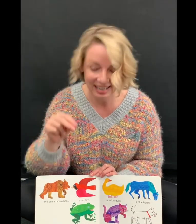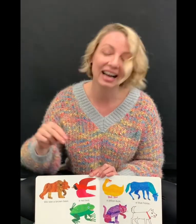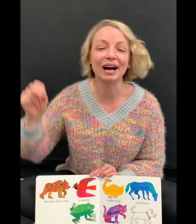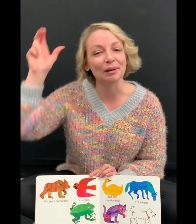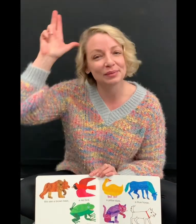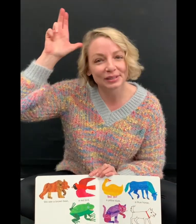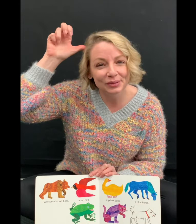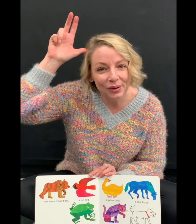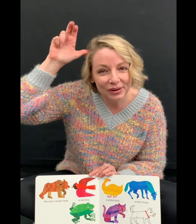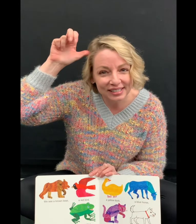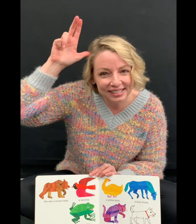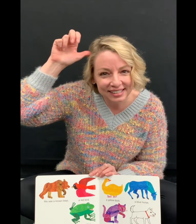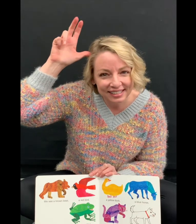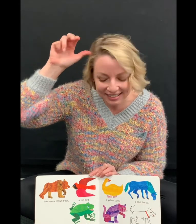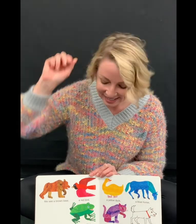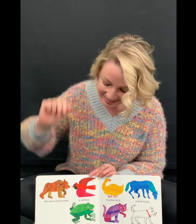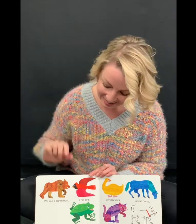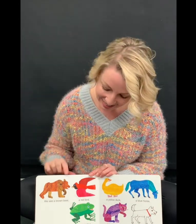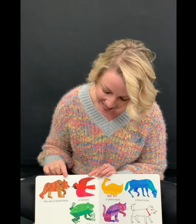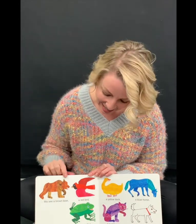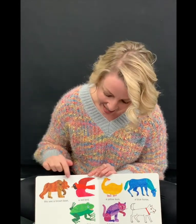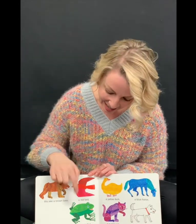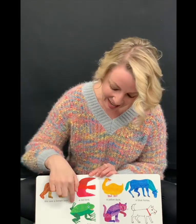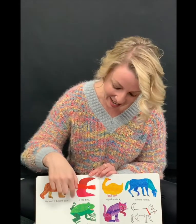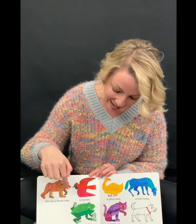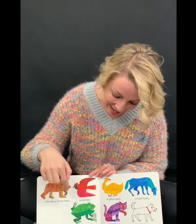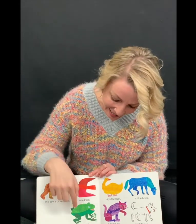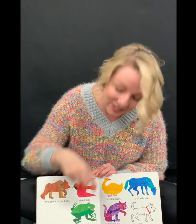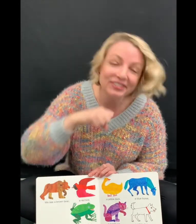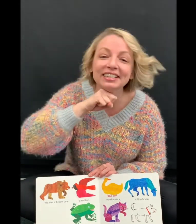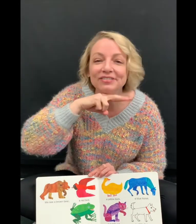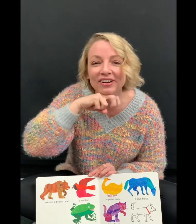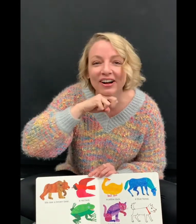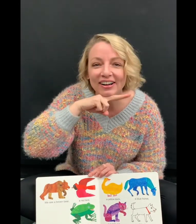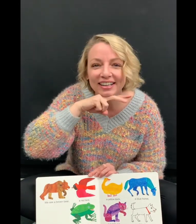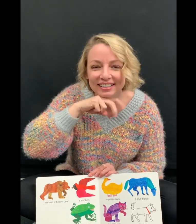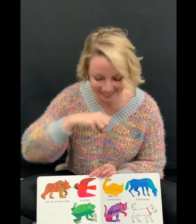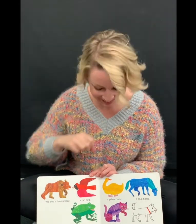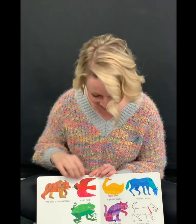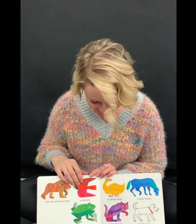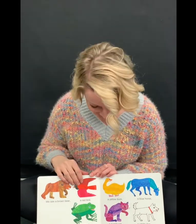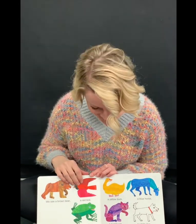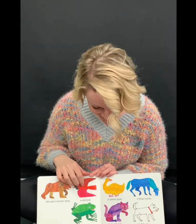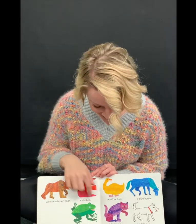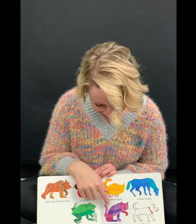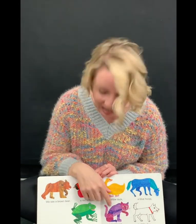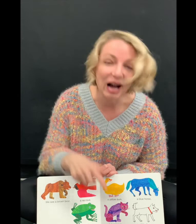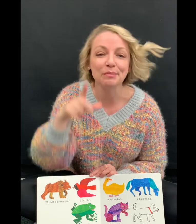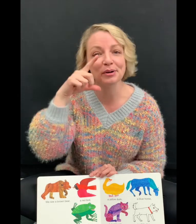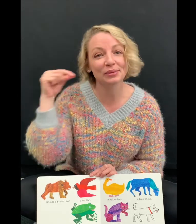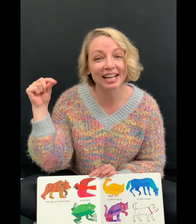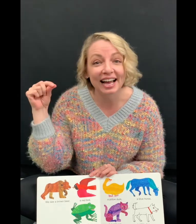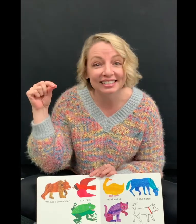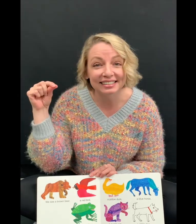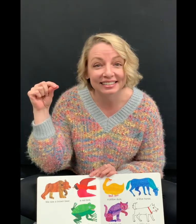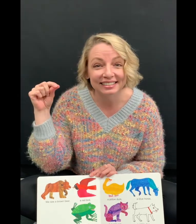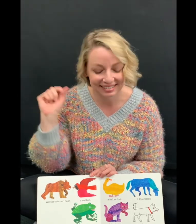a blue horse, a green frog, ribbit, ribbit, ribbit, a purple cat,